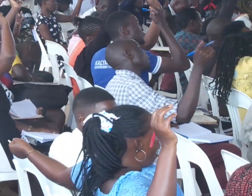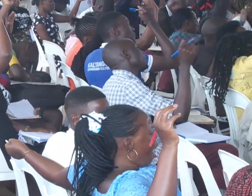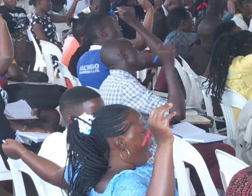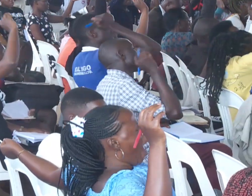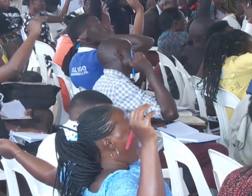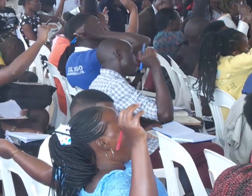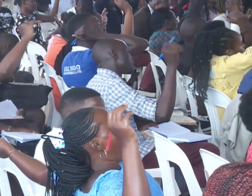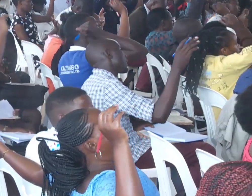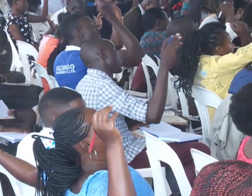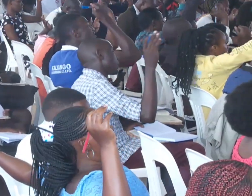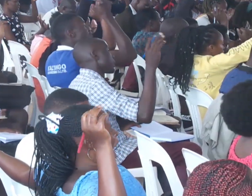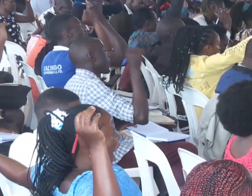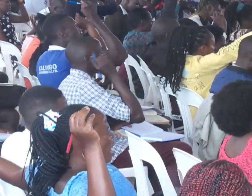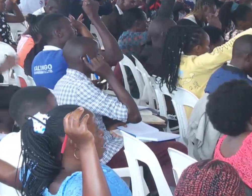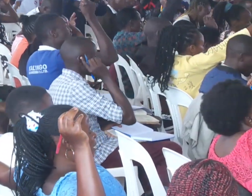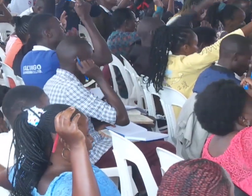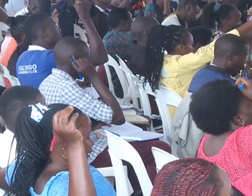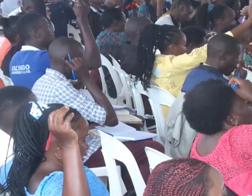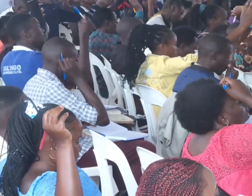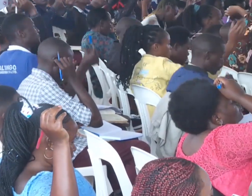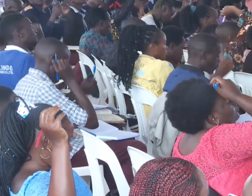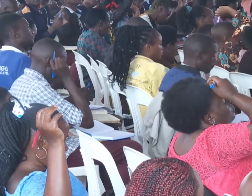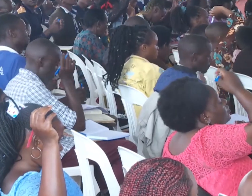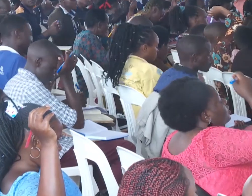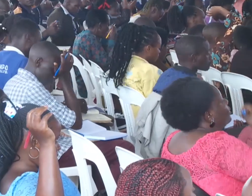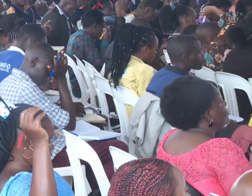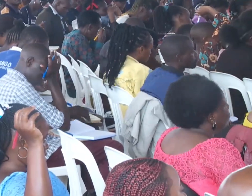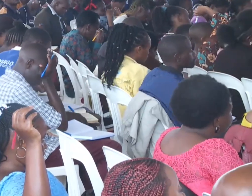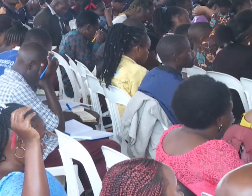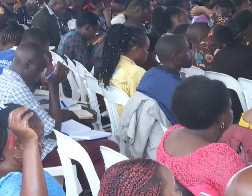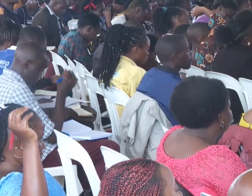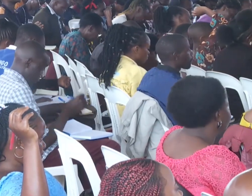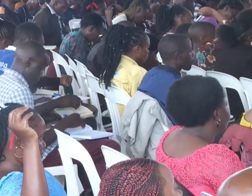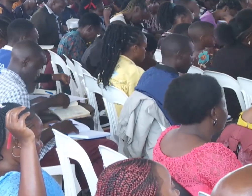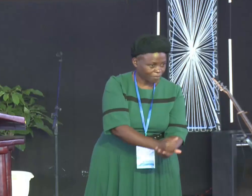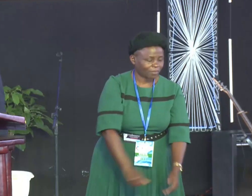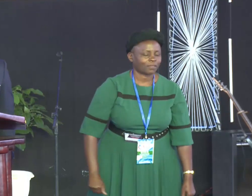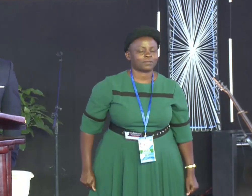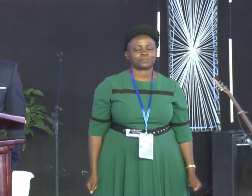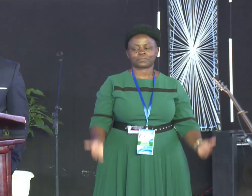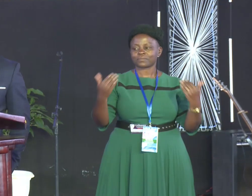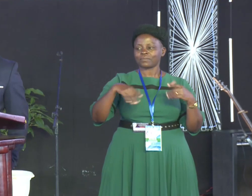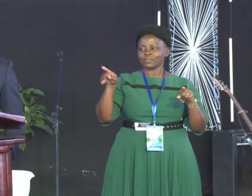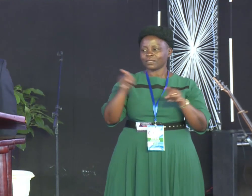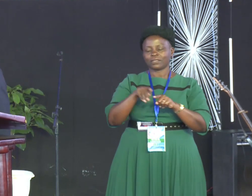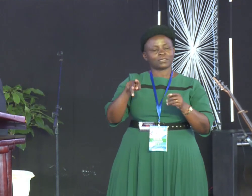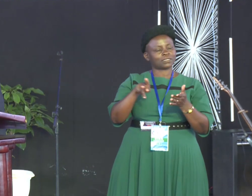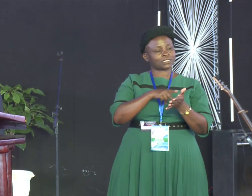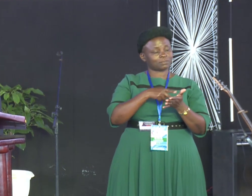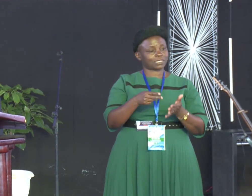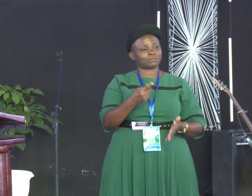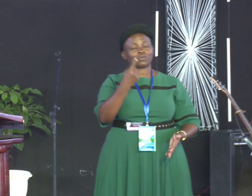Mpechi sechi kole kigambo cho. Give me grace to do your word. Amen. Amen. The same psalm.